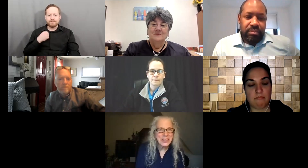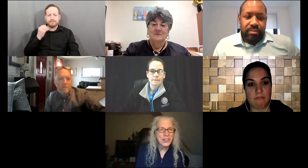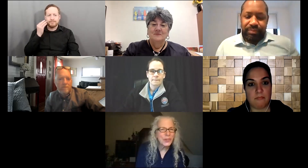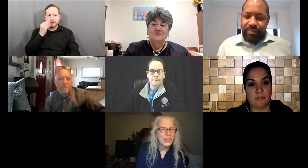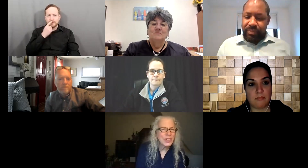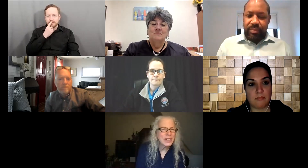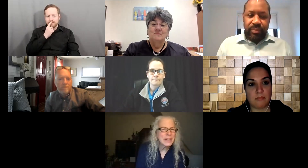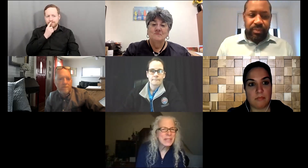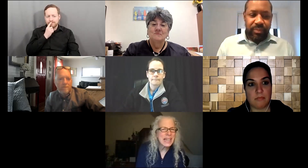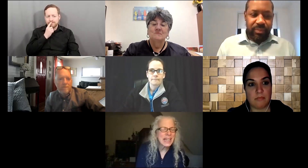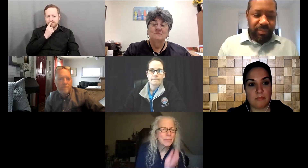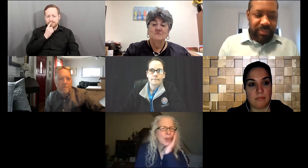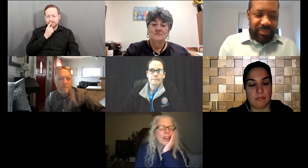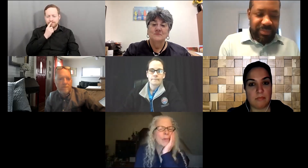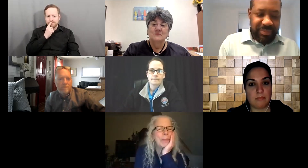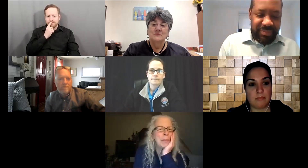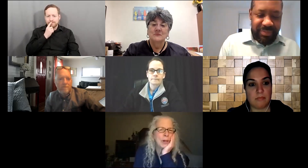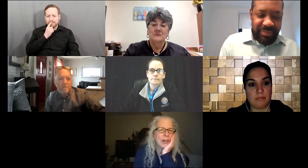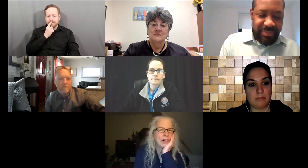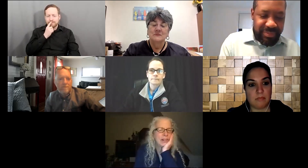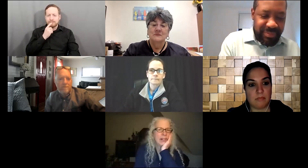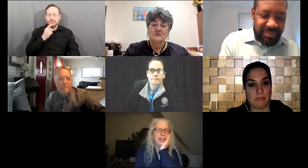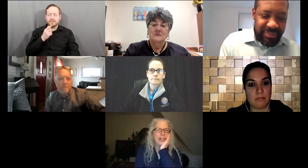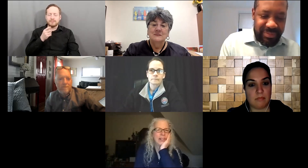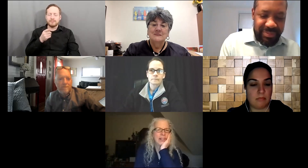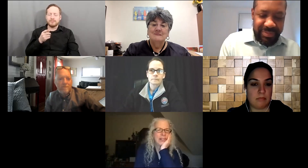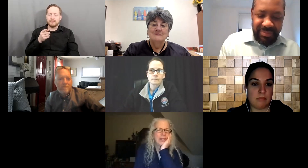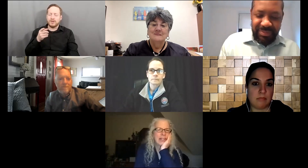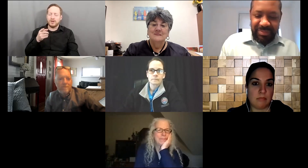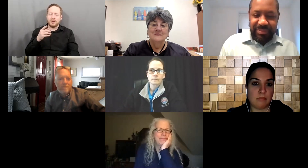I don't, Tim's saying, I'm trying to remember.